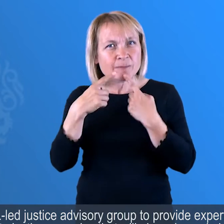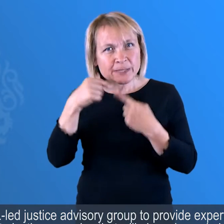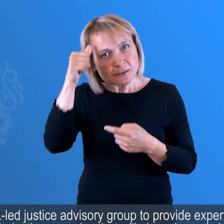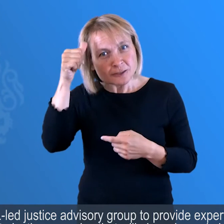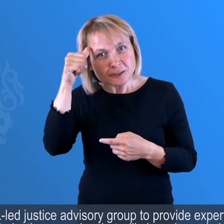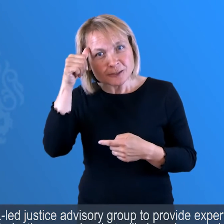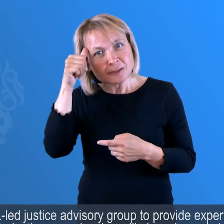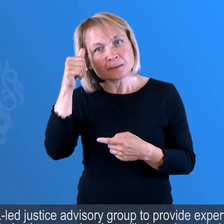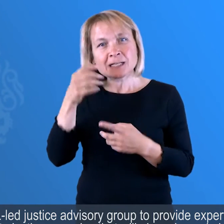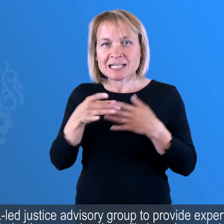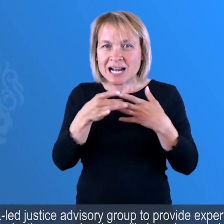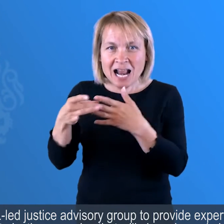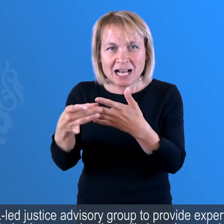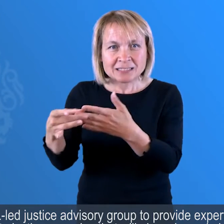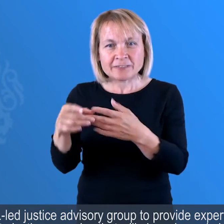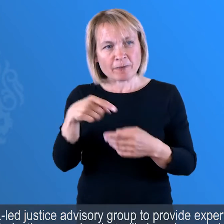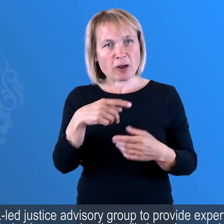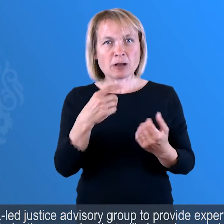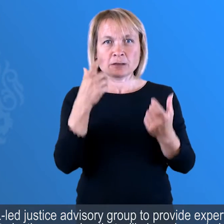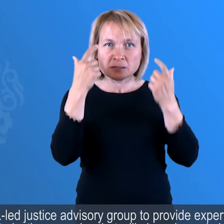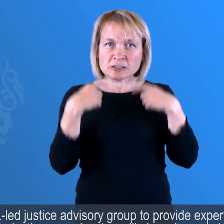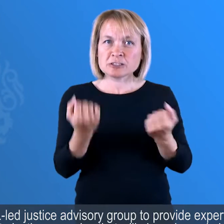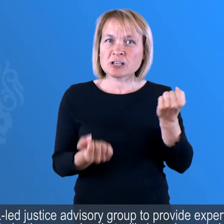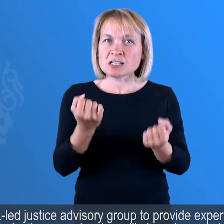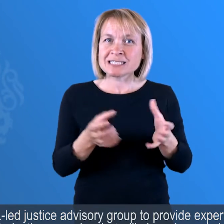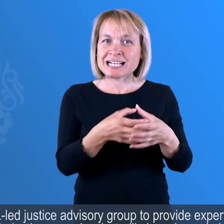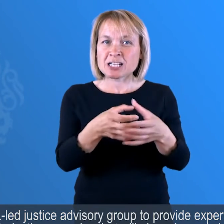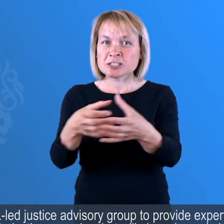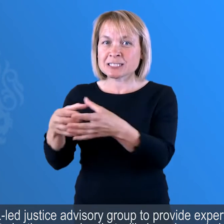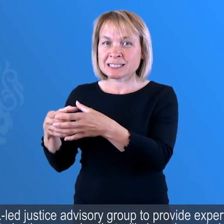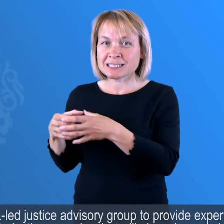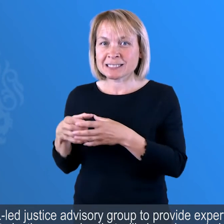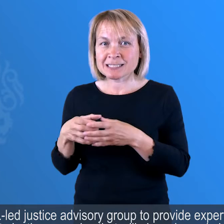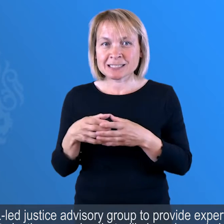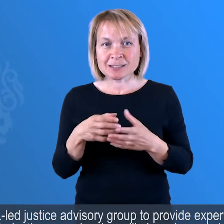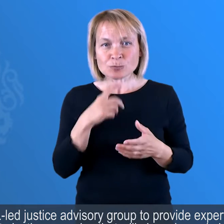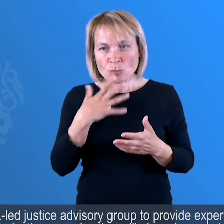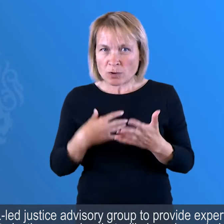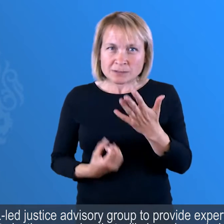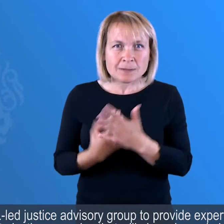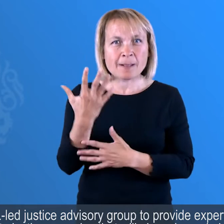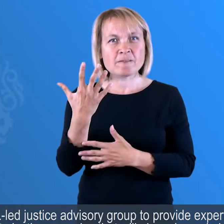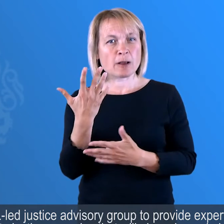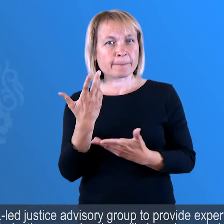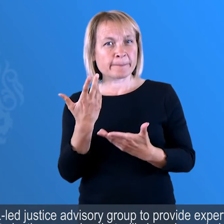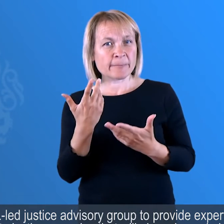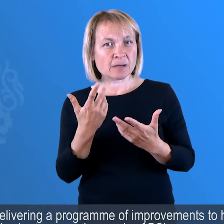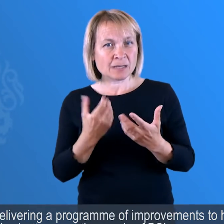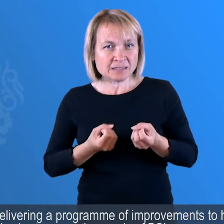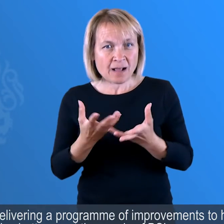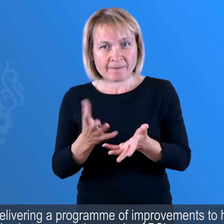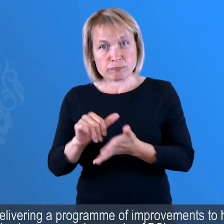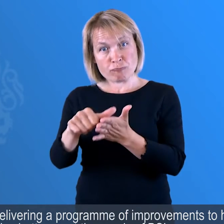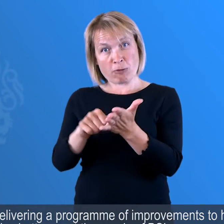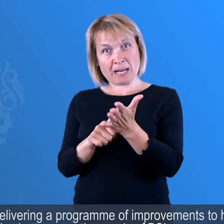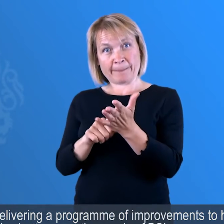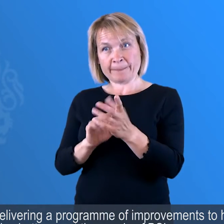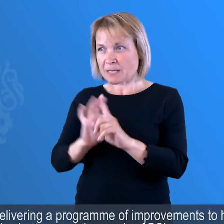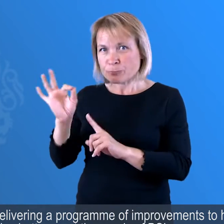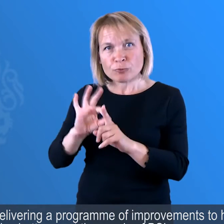provide expertise and guidance to justice agencies that will play a key role in developing and delivering a programme of improvements to help